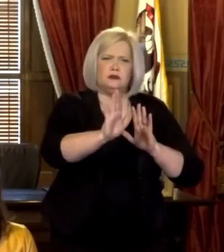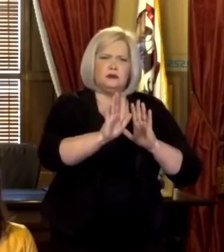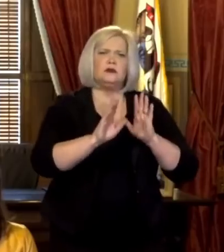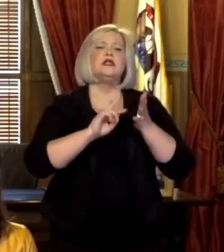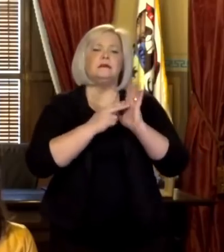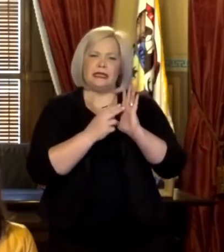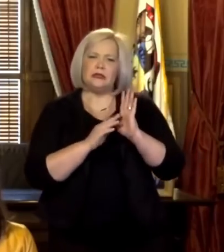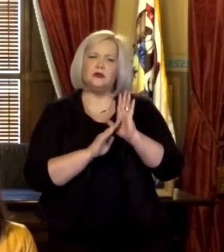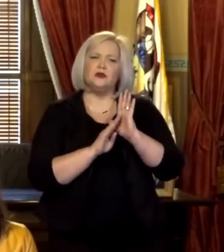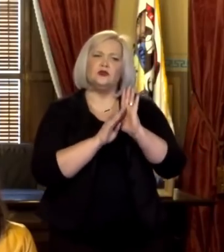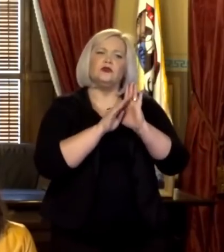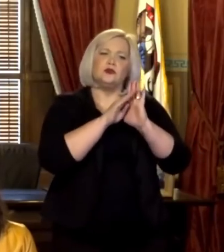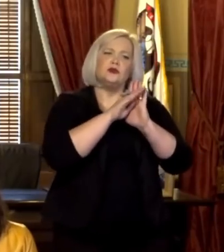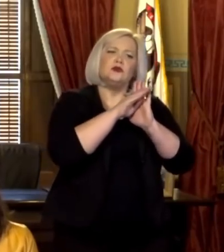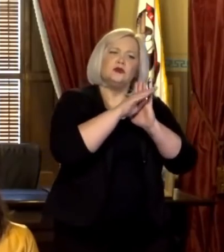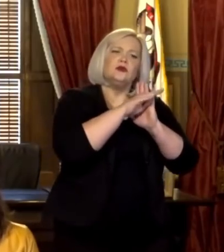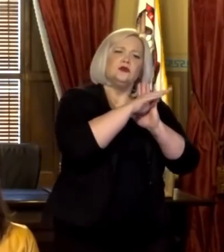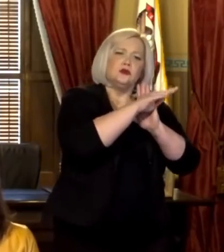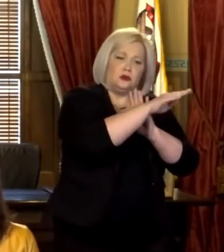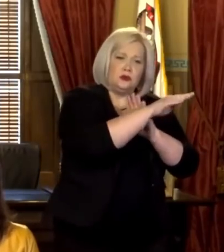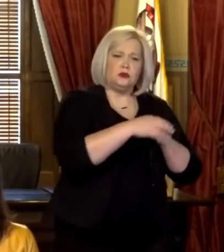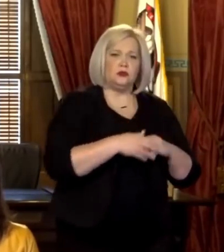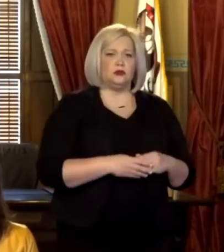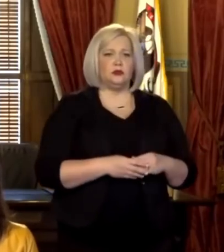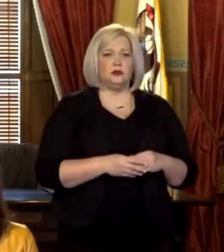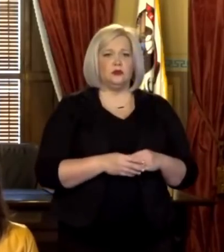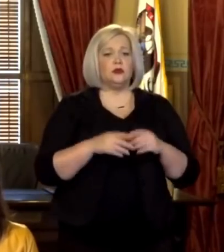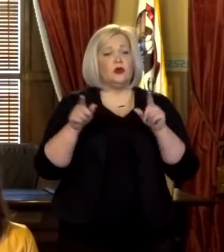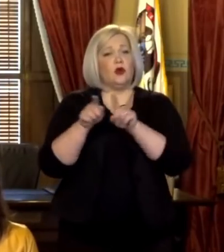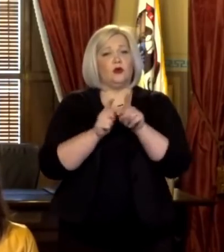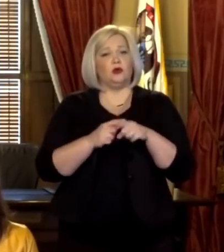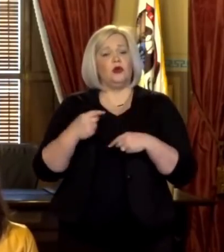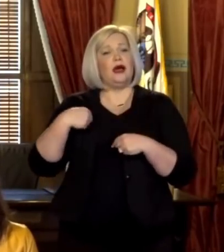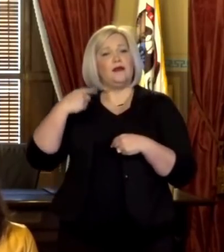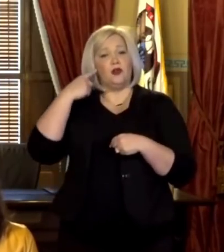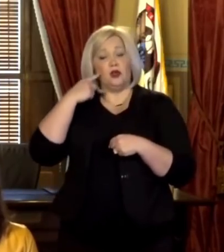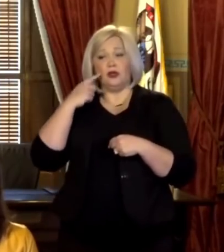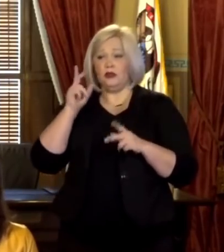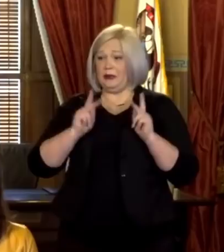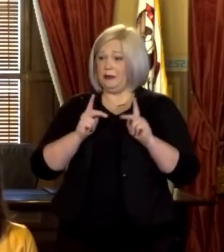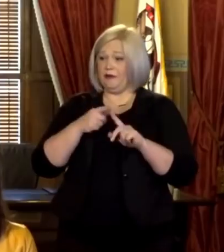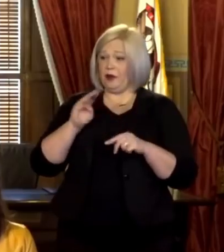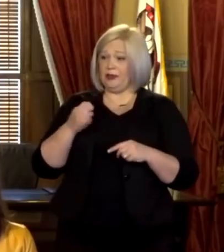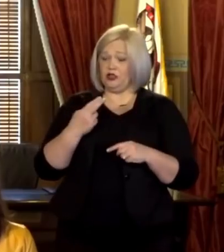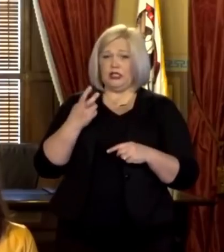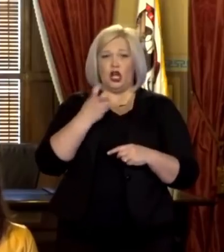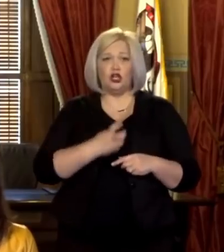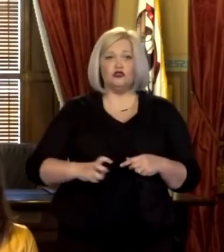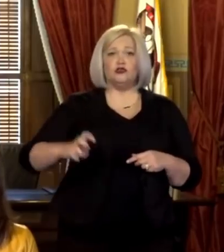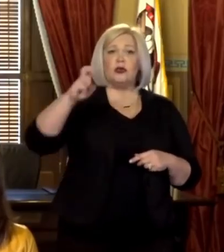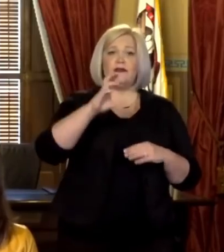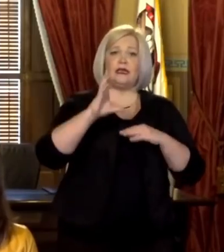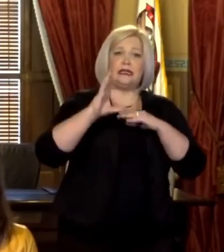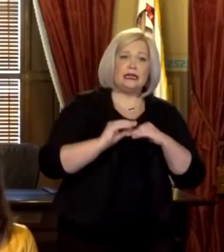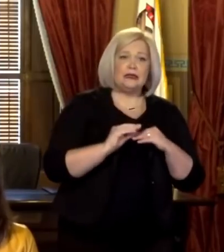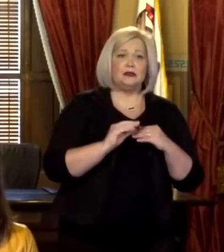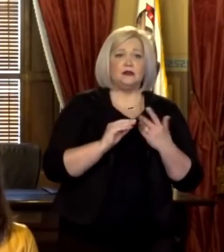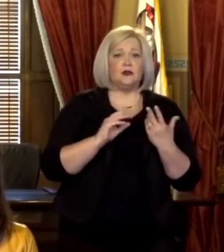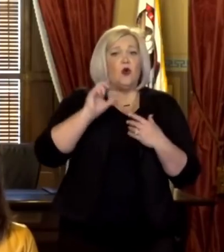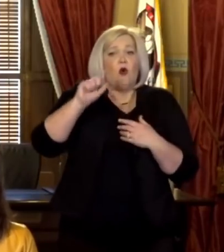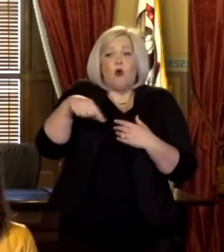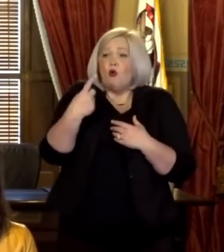being aggressive. I've also received data that confirms that Michiganders are traveling less for retail, recreation,